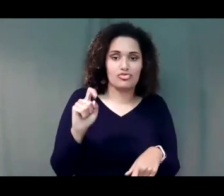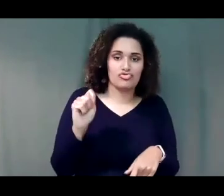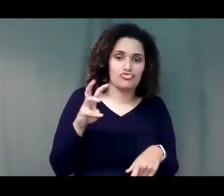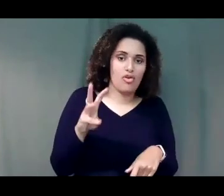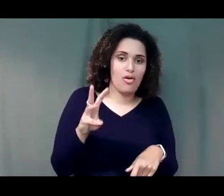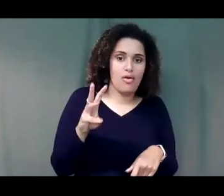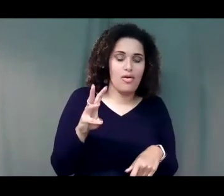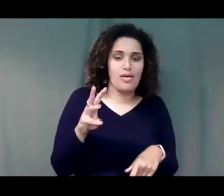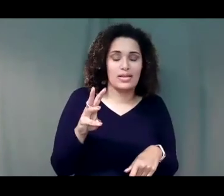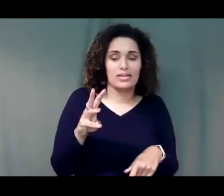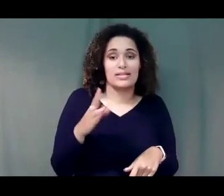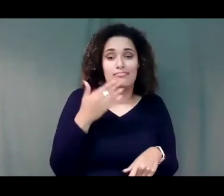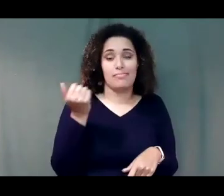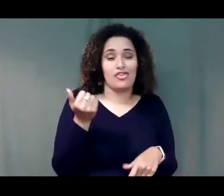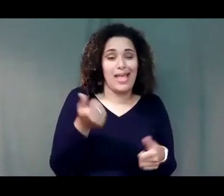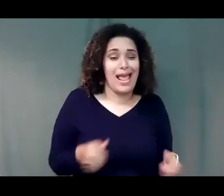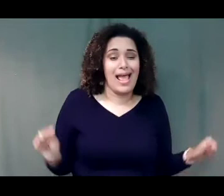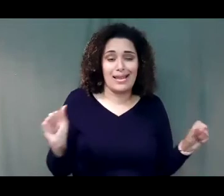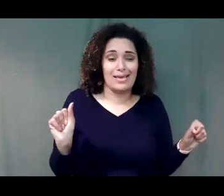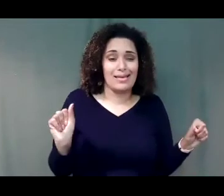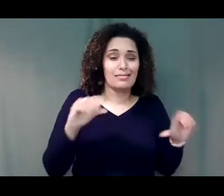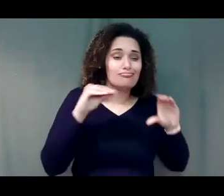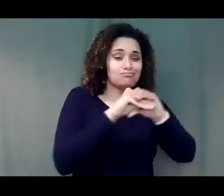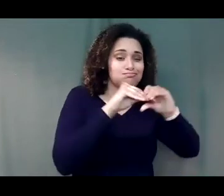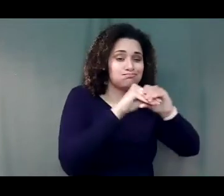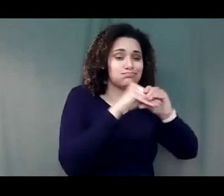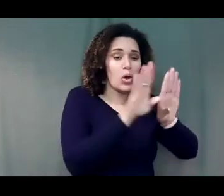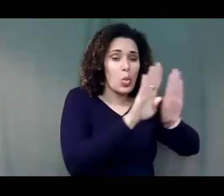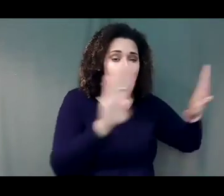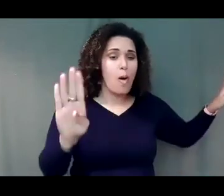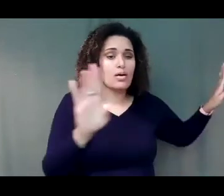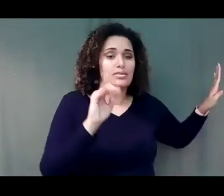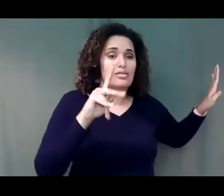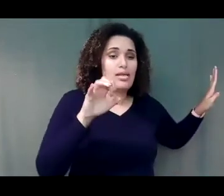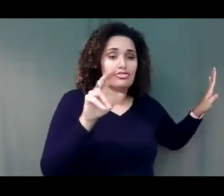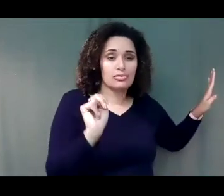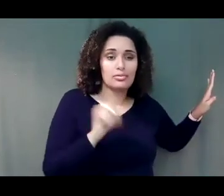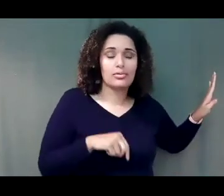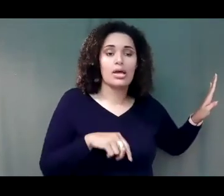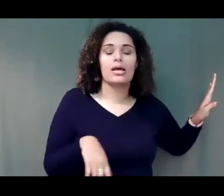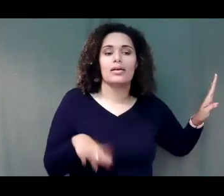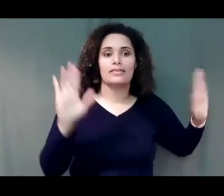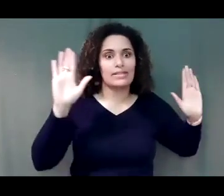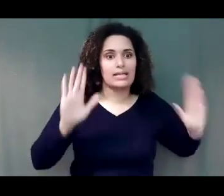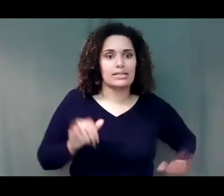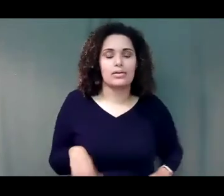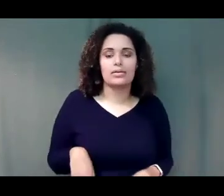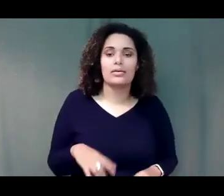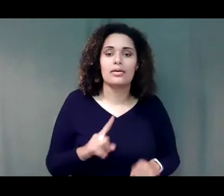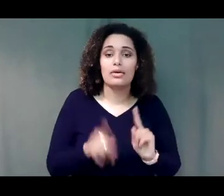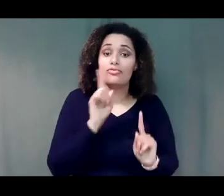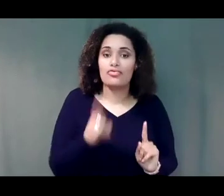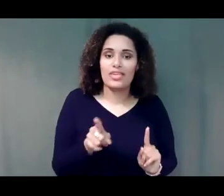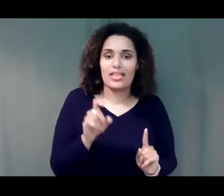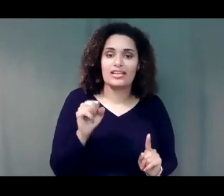any commercial insulation you could ever buy. It's just fantastic insulation. But the bales that Sarah was talking about